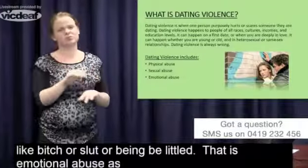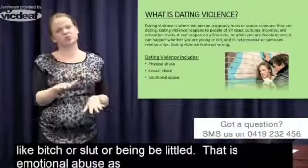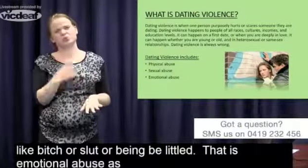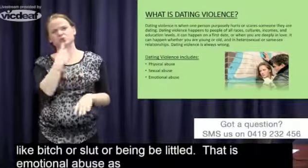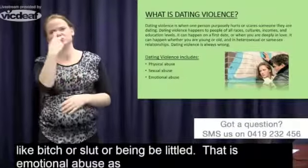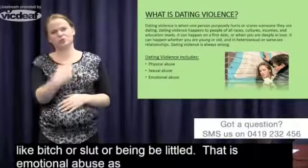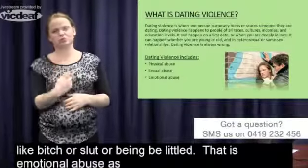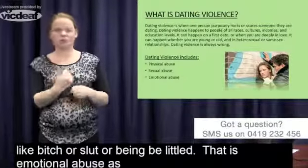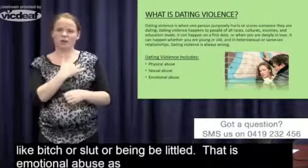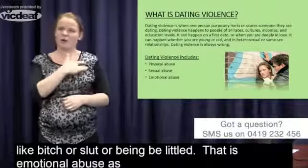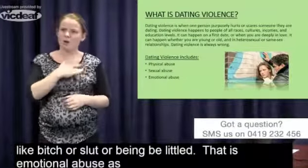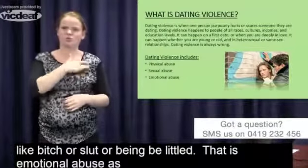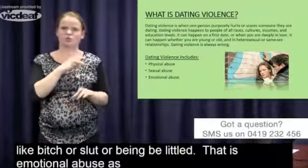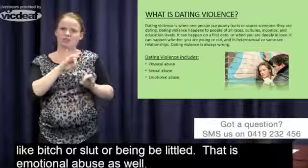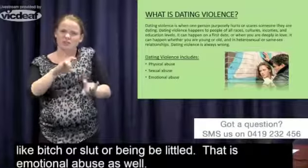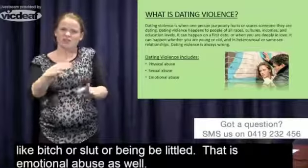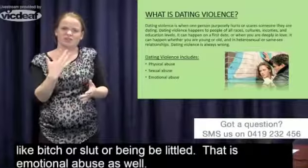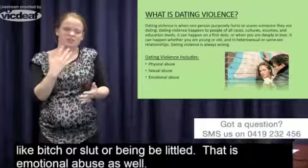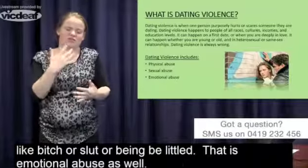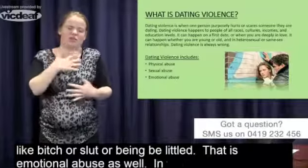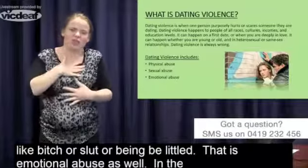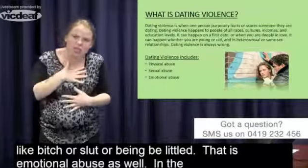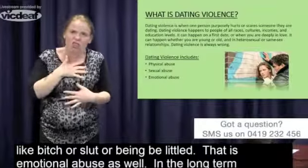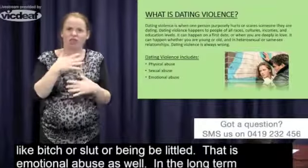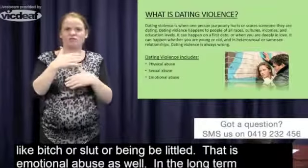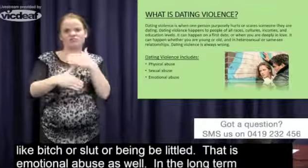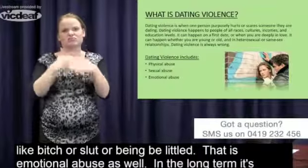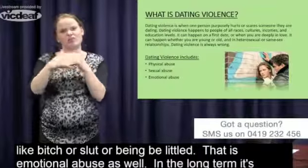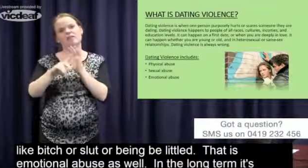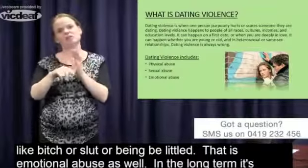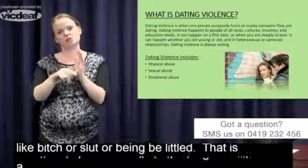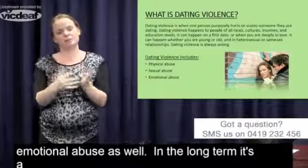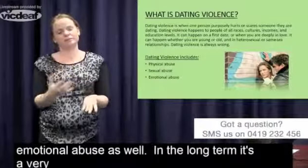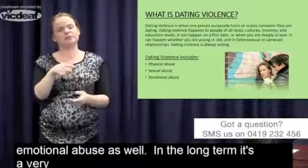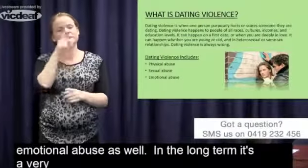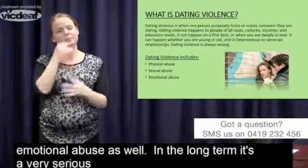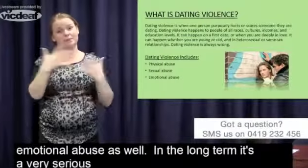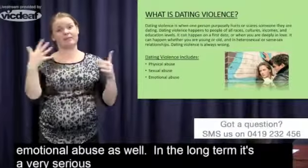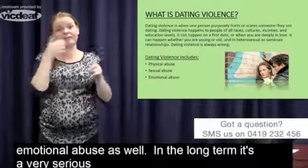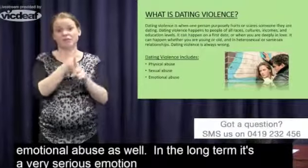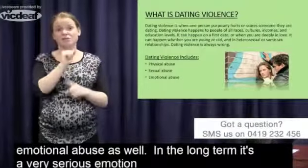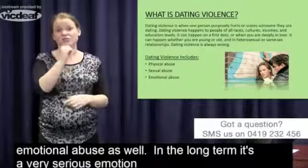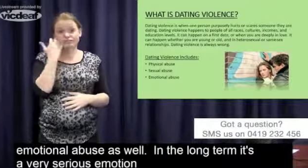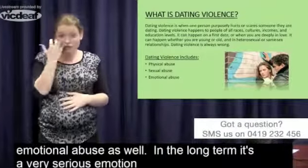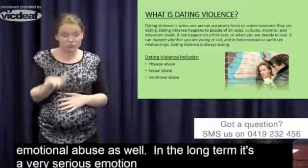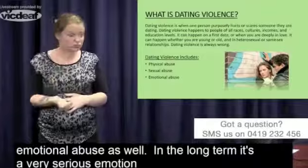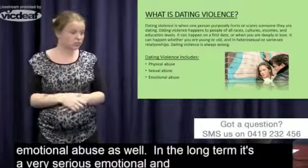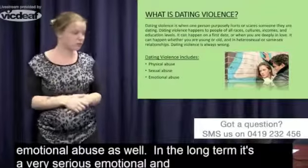For the long term, it's a very serious, emotional and draining time, and it can